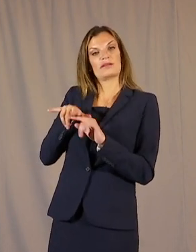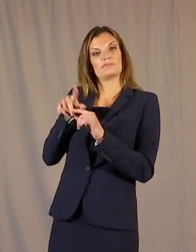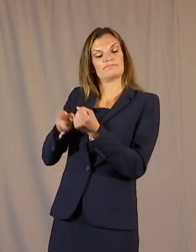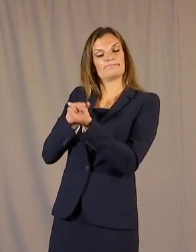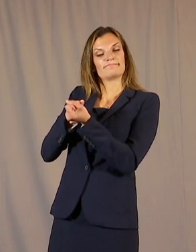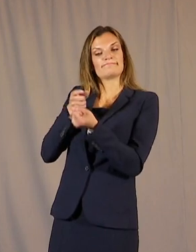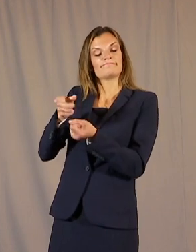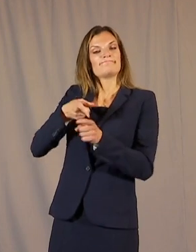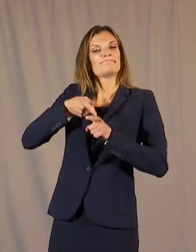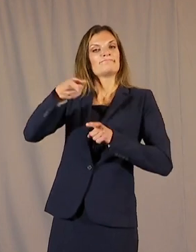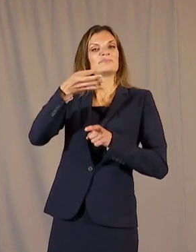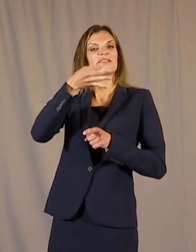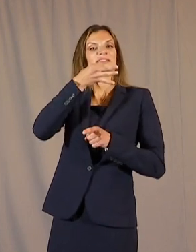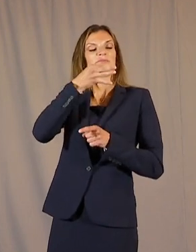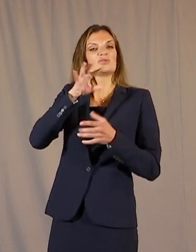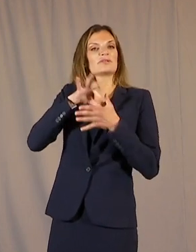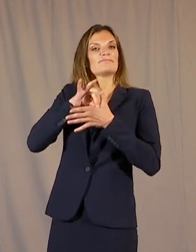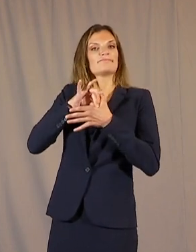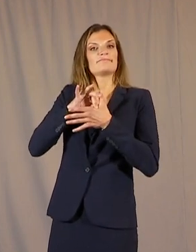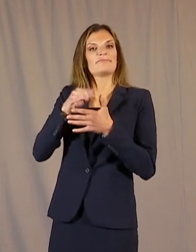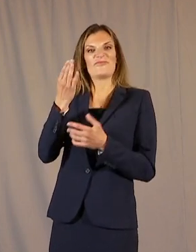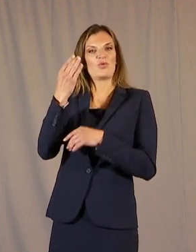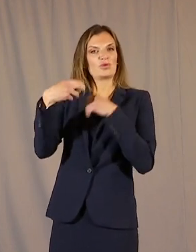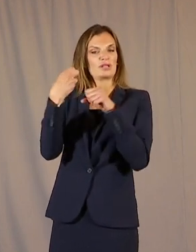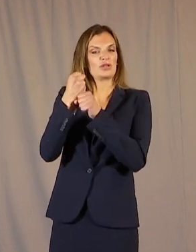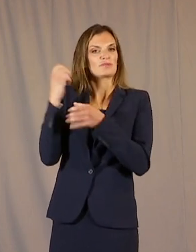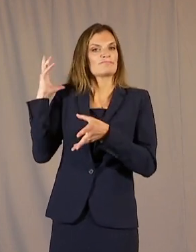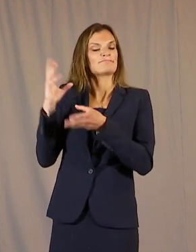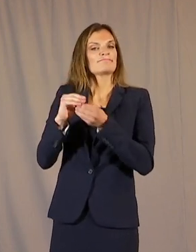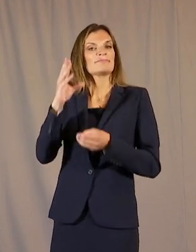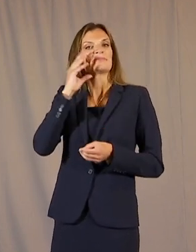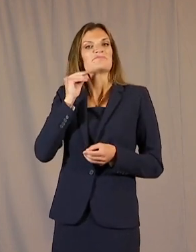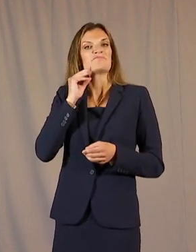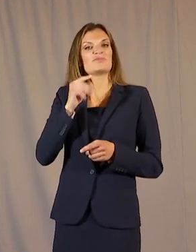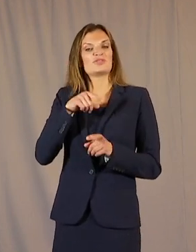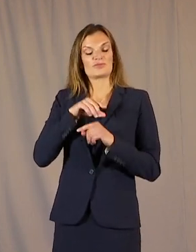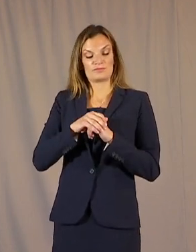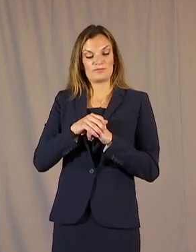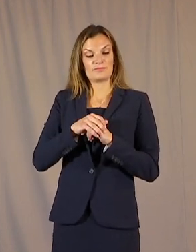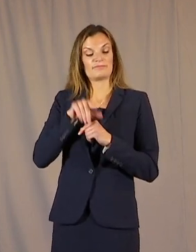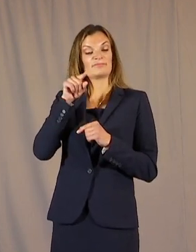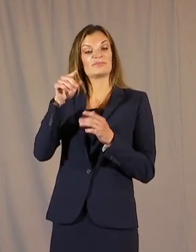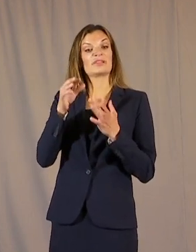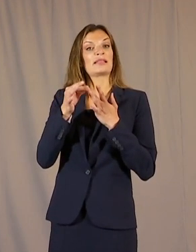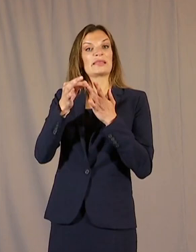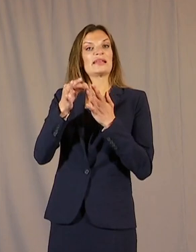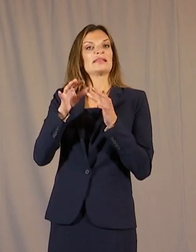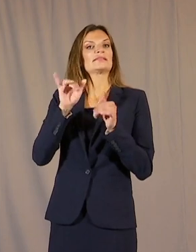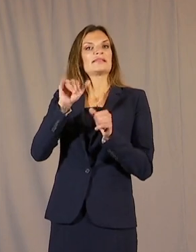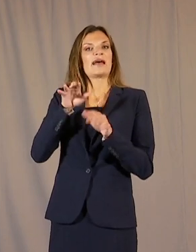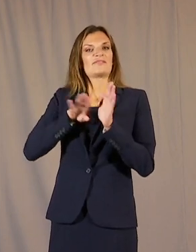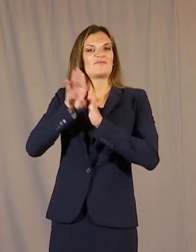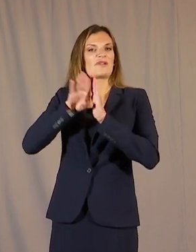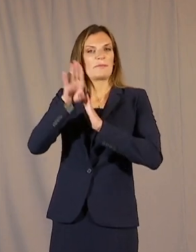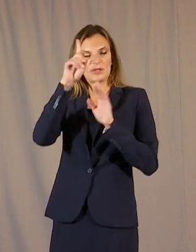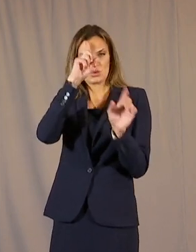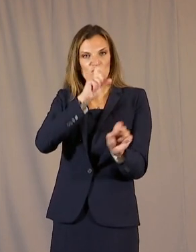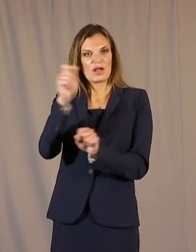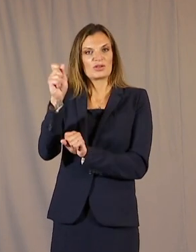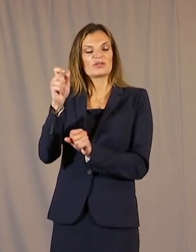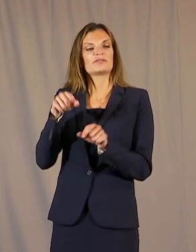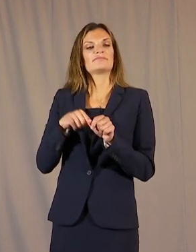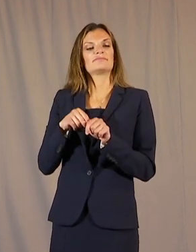subject matter expert with 14 years of experience, she leads the departmental strategy and resources, including